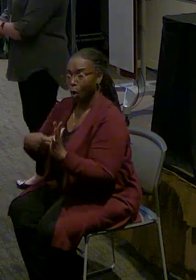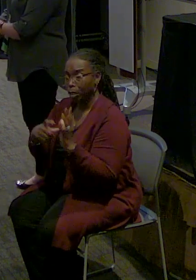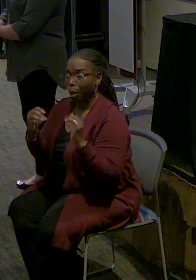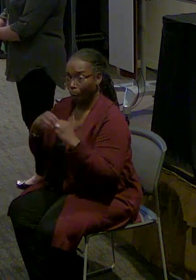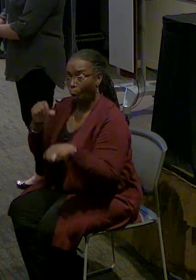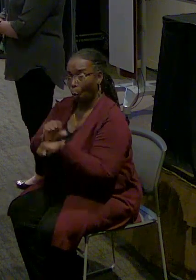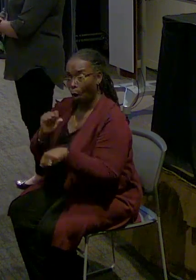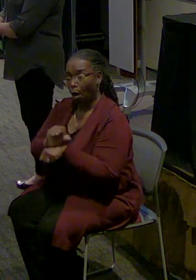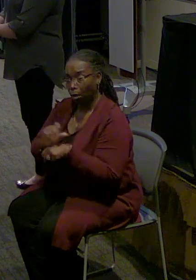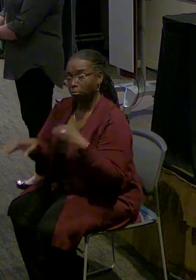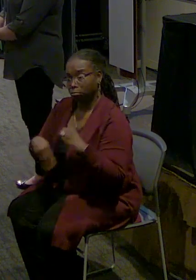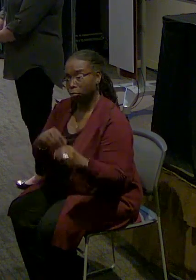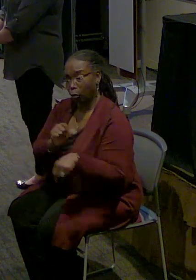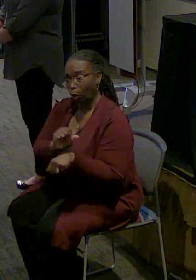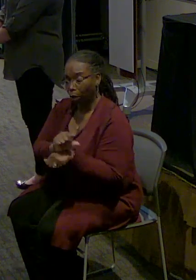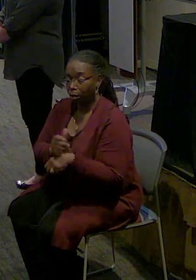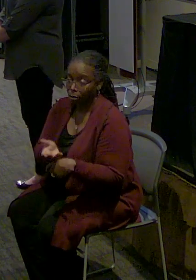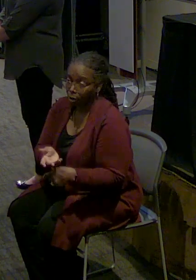additional work.